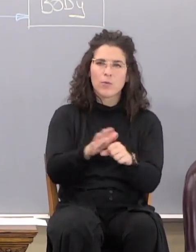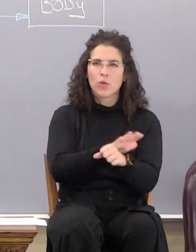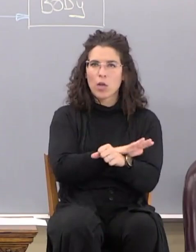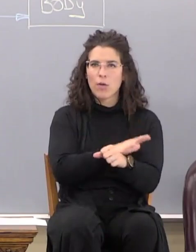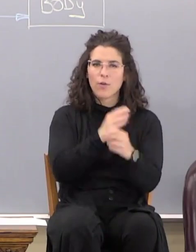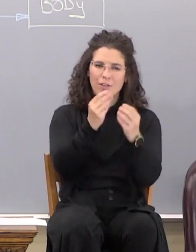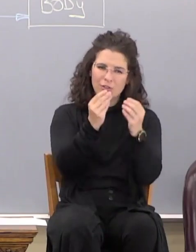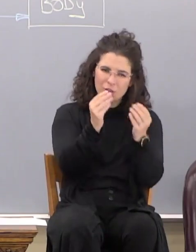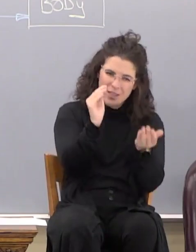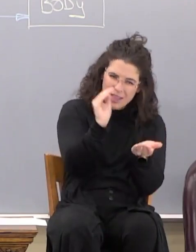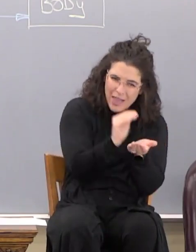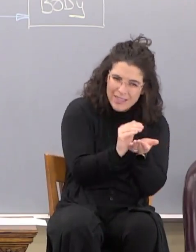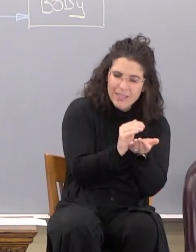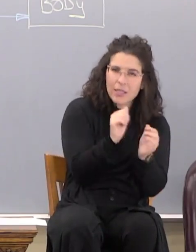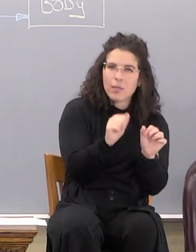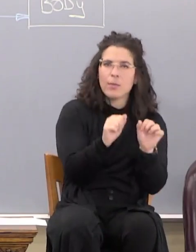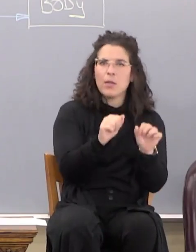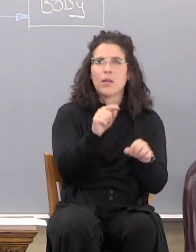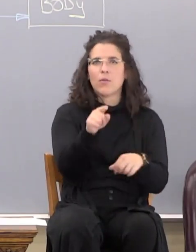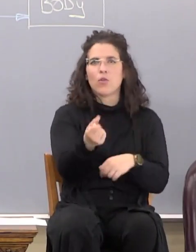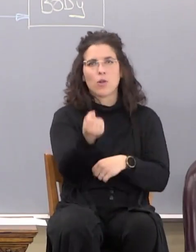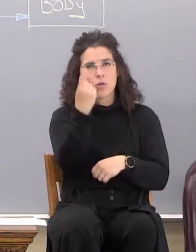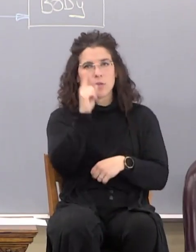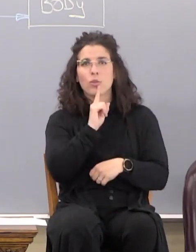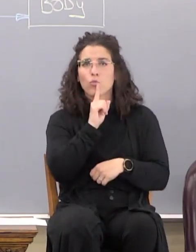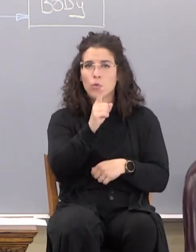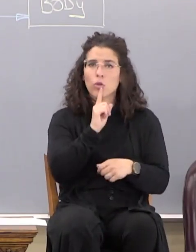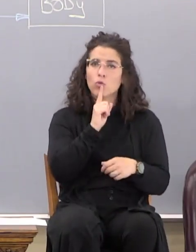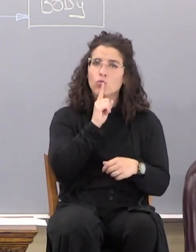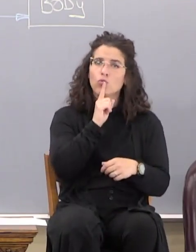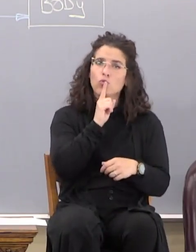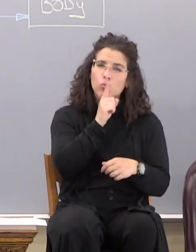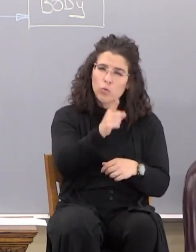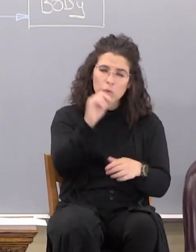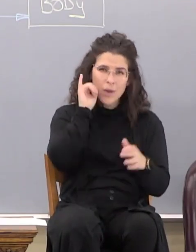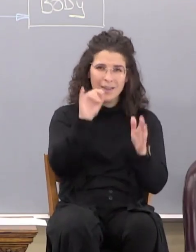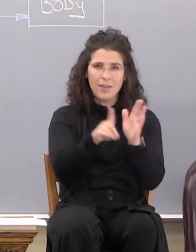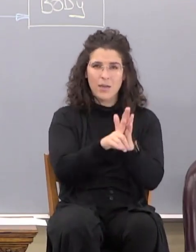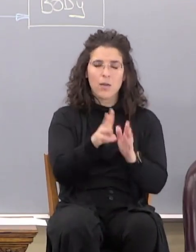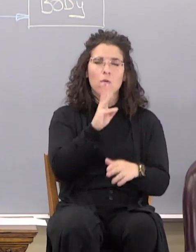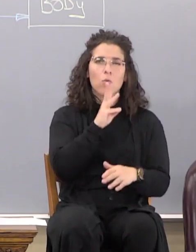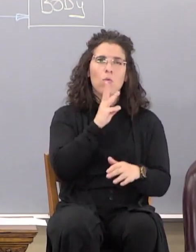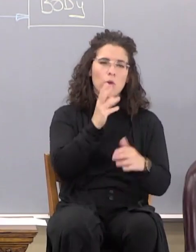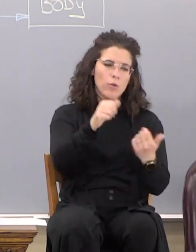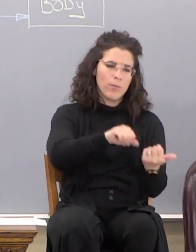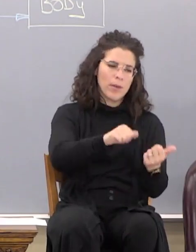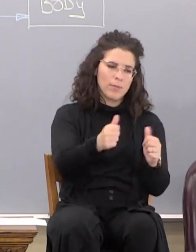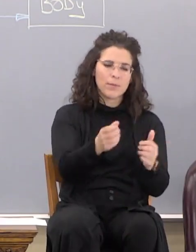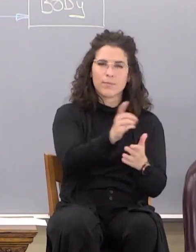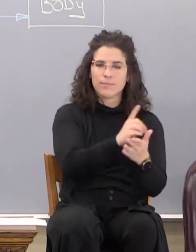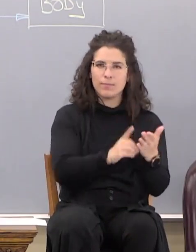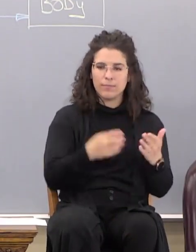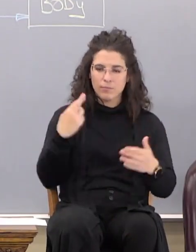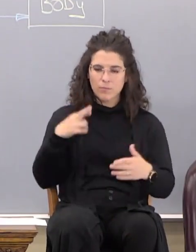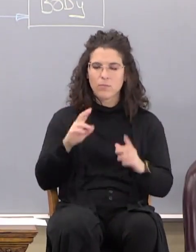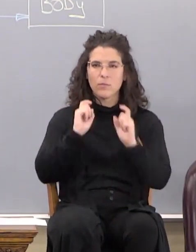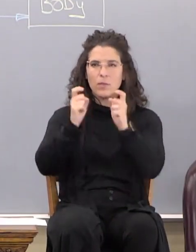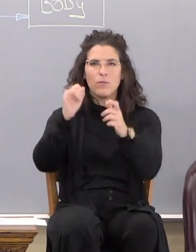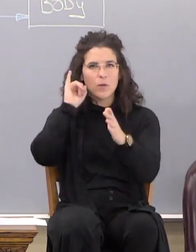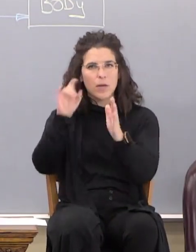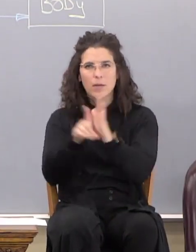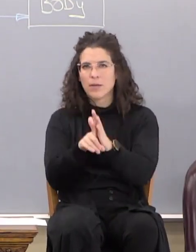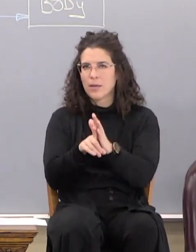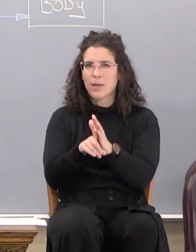they're diminishing the ability for you to understand the real true identity. Water baptism is designed in religion to give you an identity to